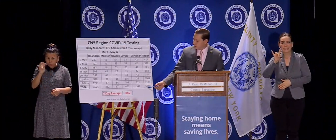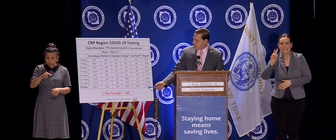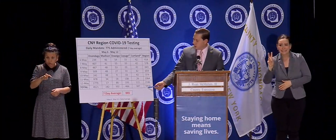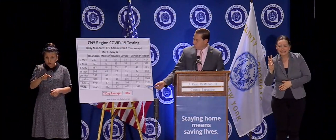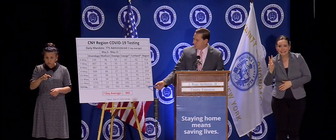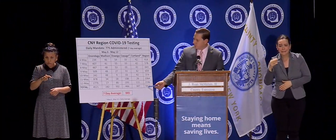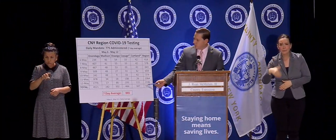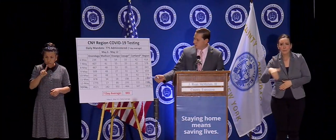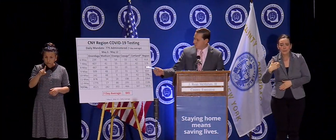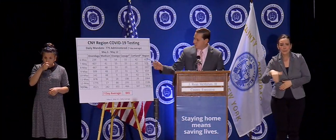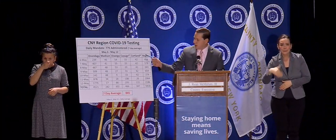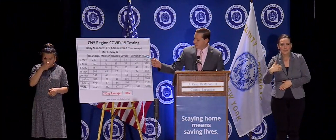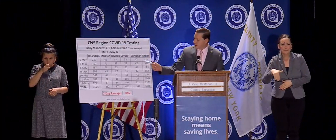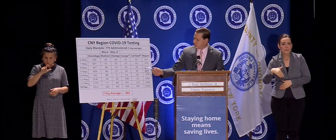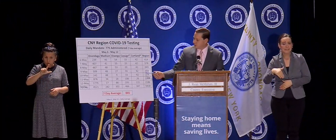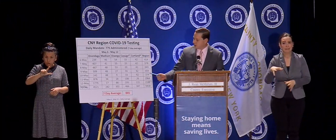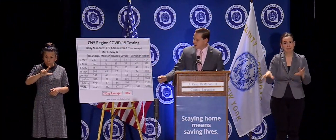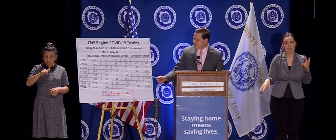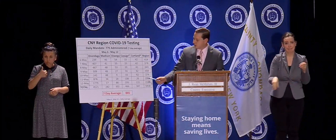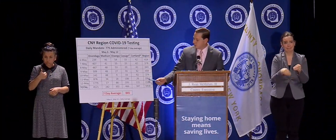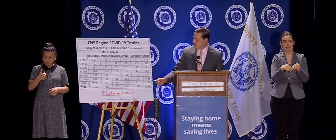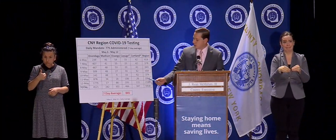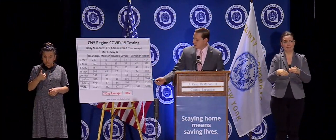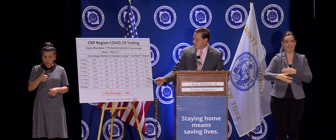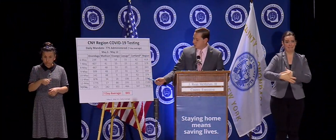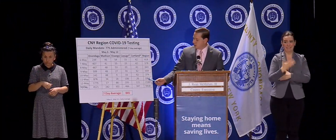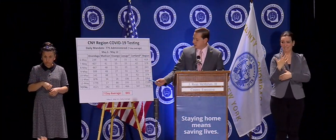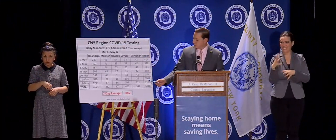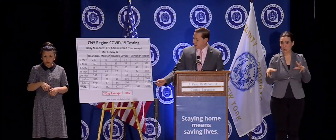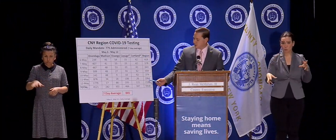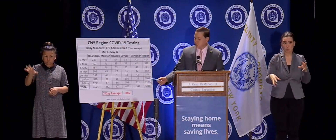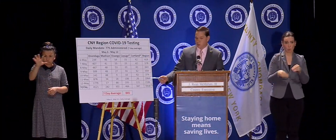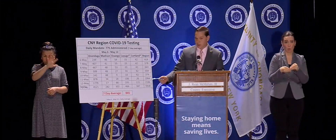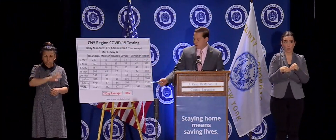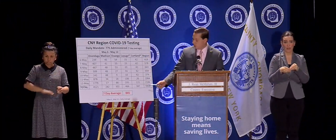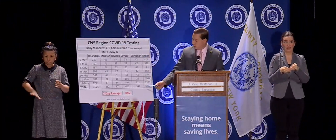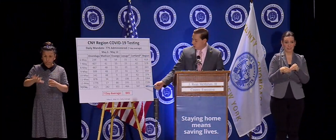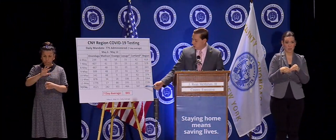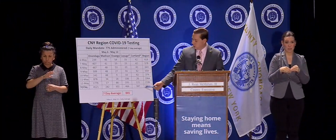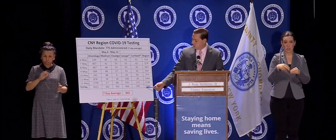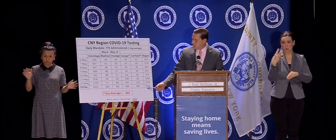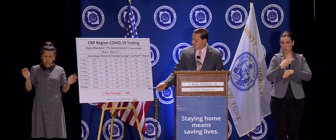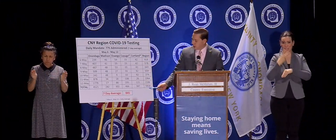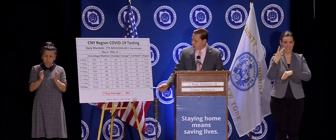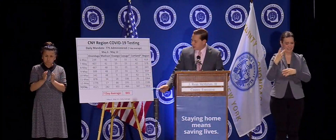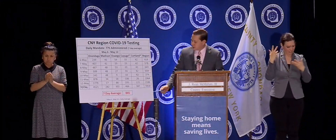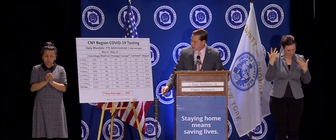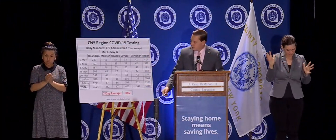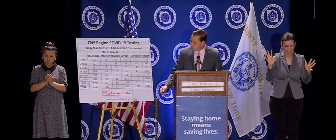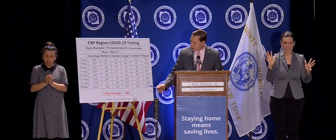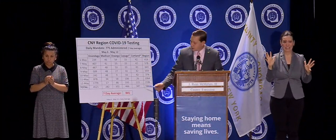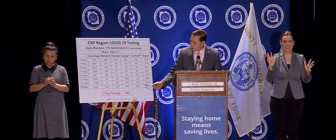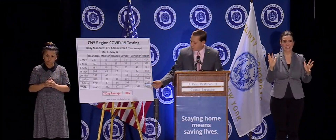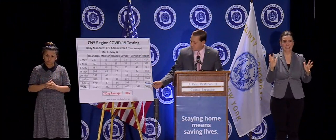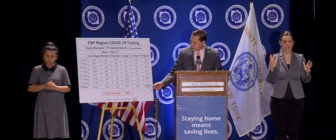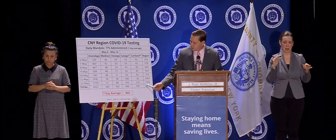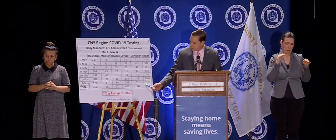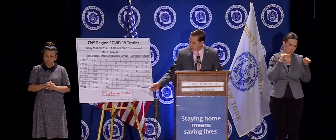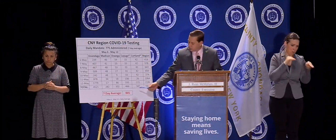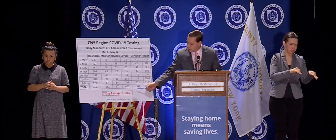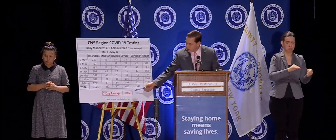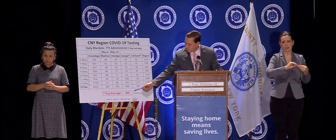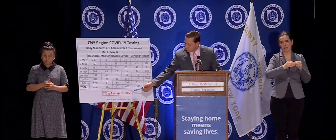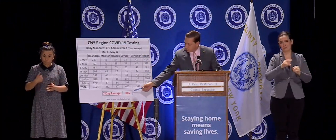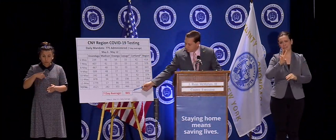You add this all up, the 5 days from the state system, the 2 days of tests that were done, 5918, divide that by